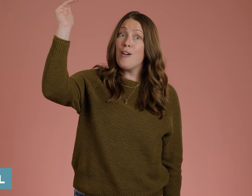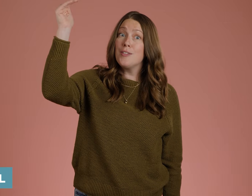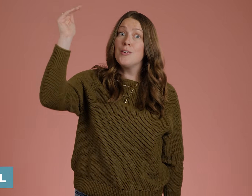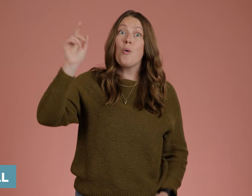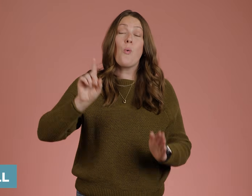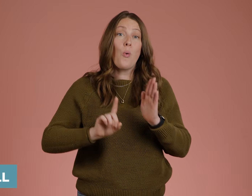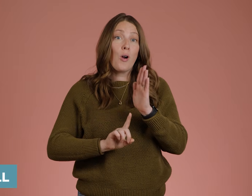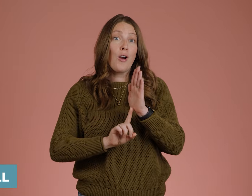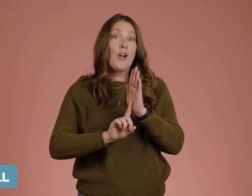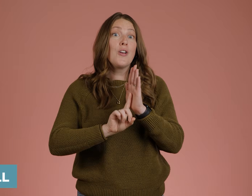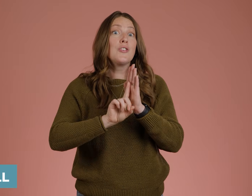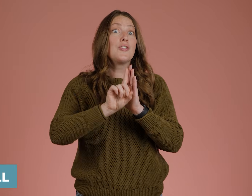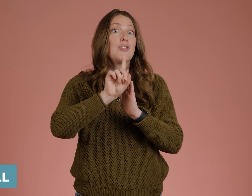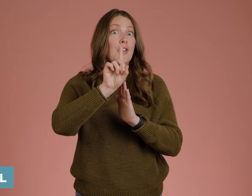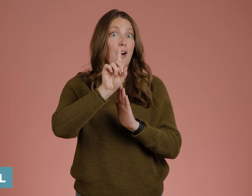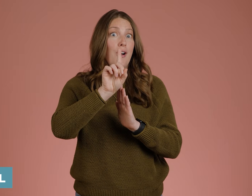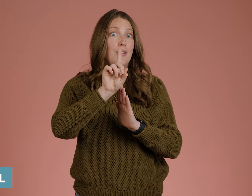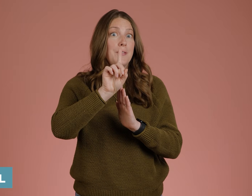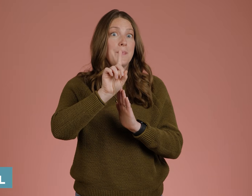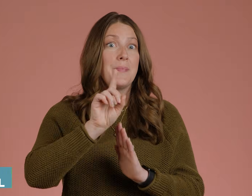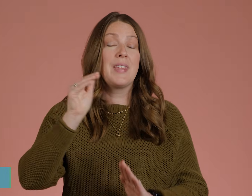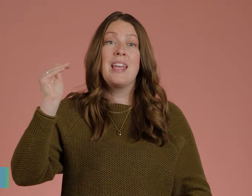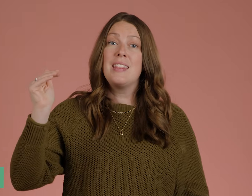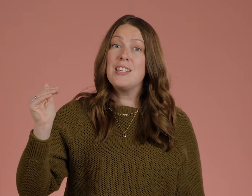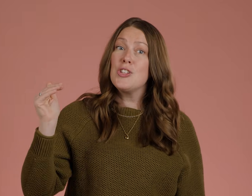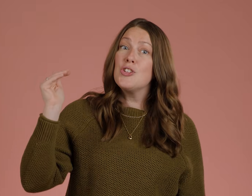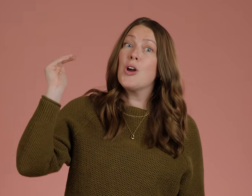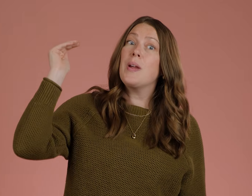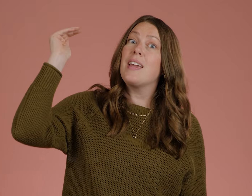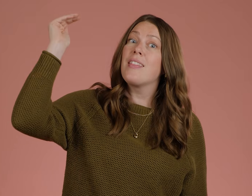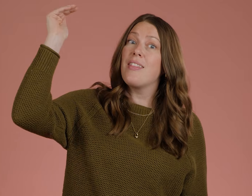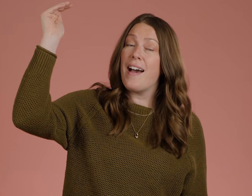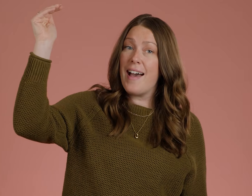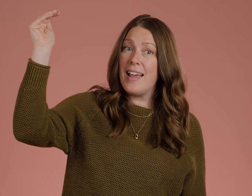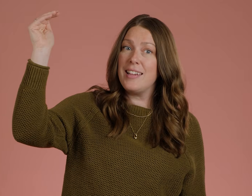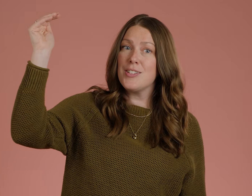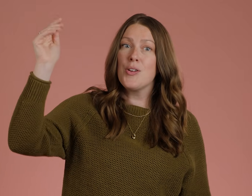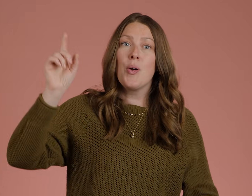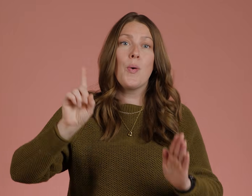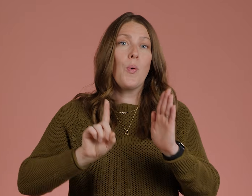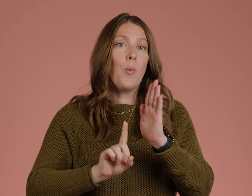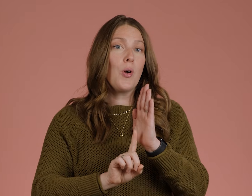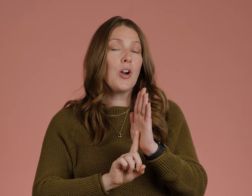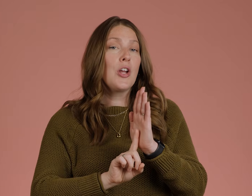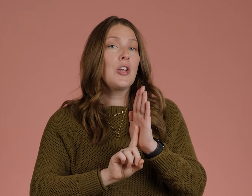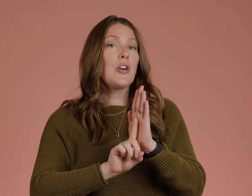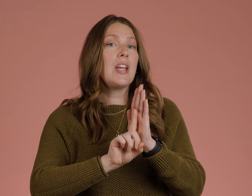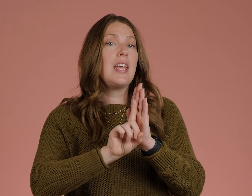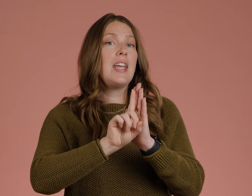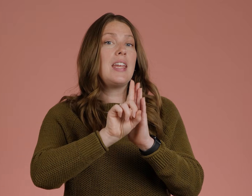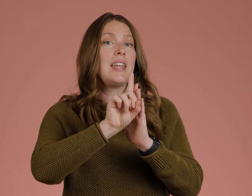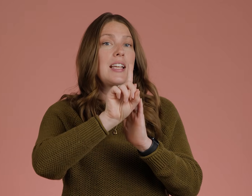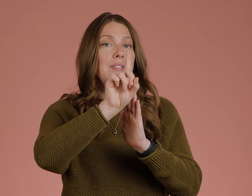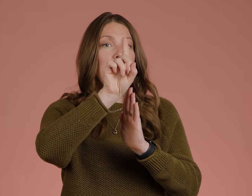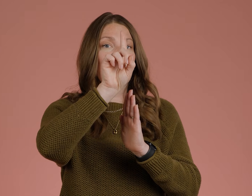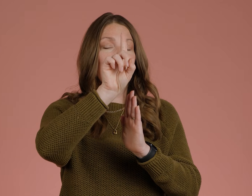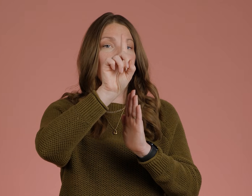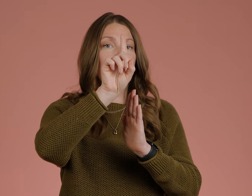Tall or tall. This is showing the height or your index finger stretching